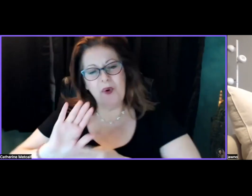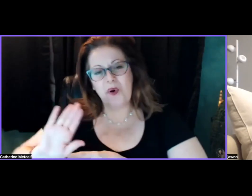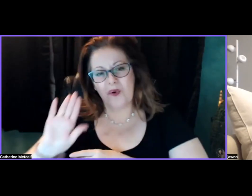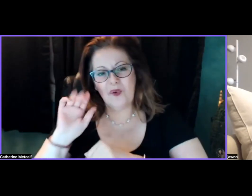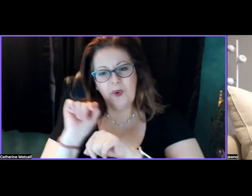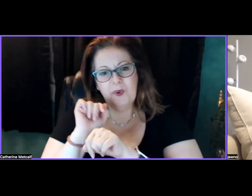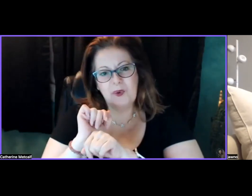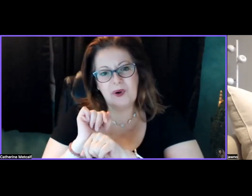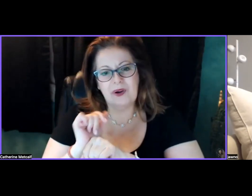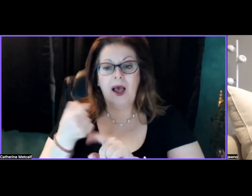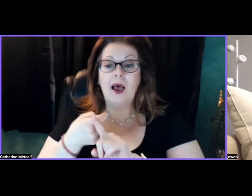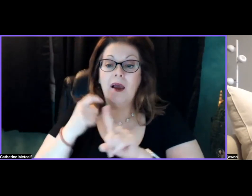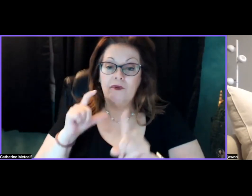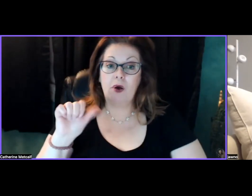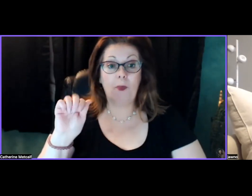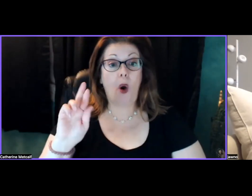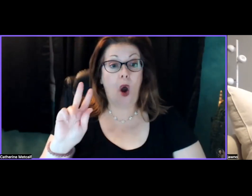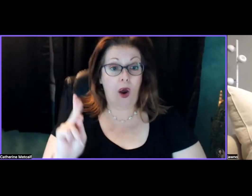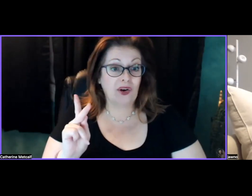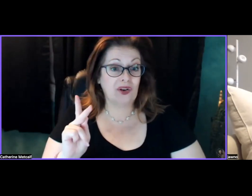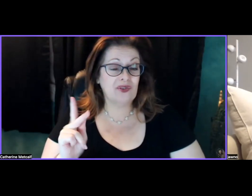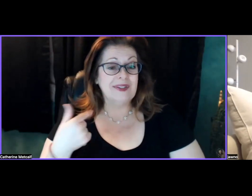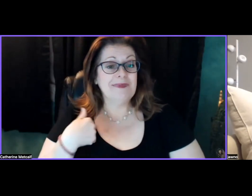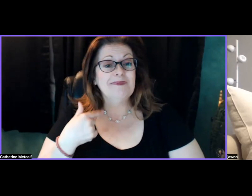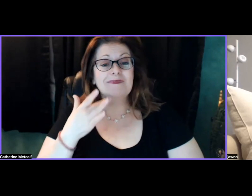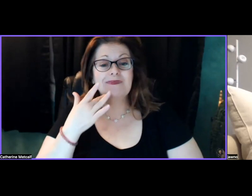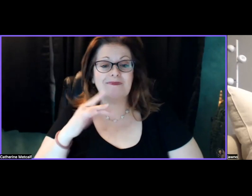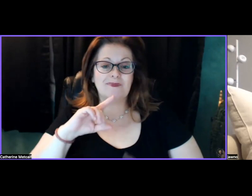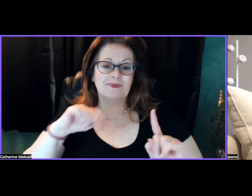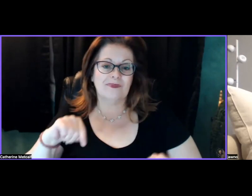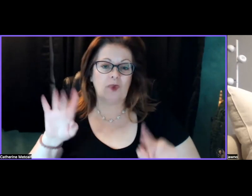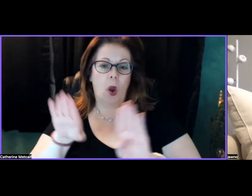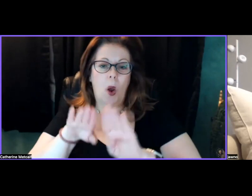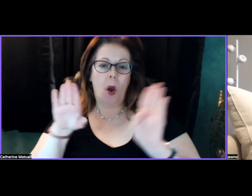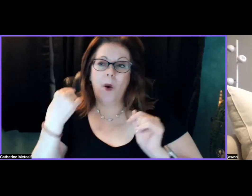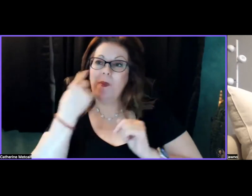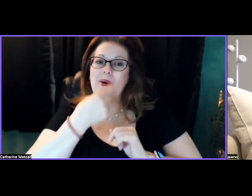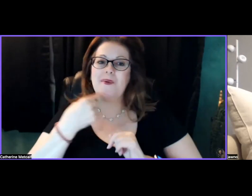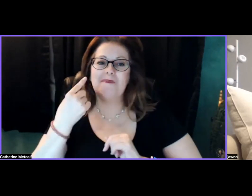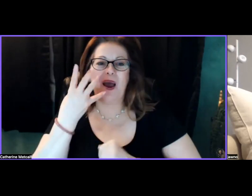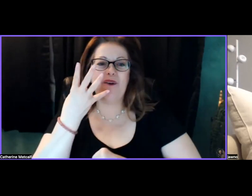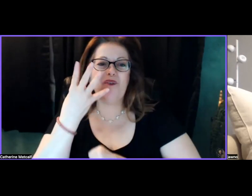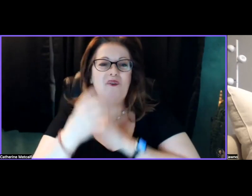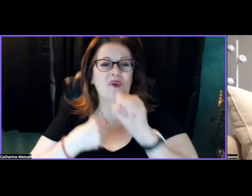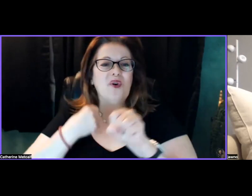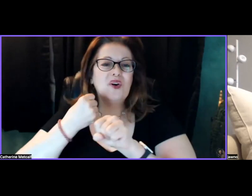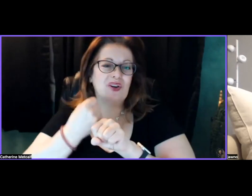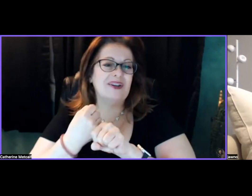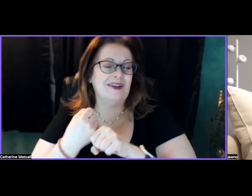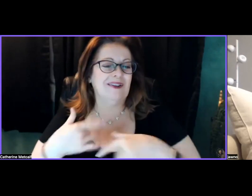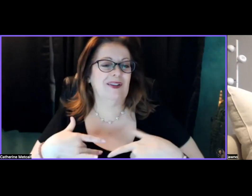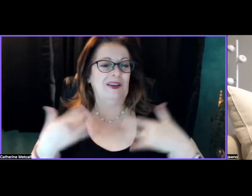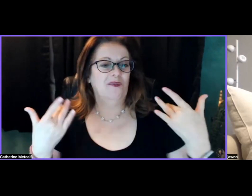Fayetteville, Arkansas. I've been lucky to be attending Open Mouth events for 4 years now because I'm part